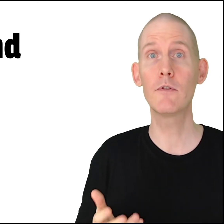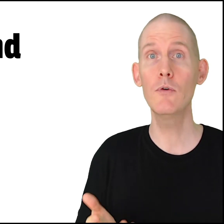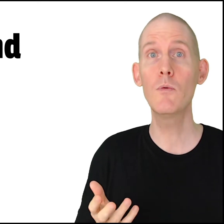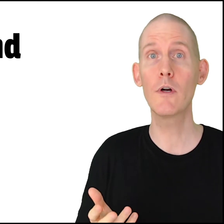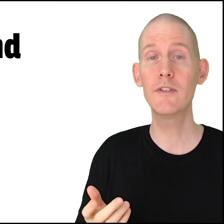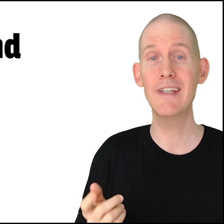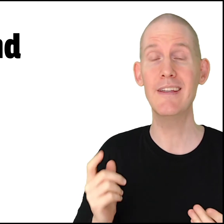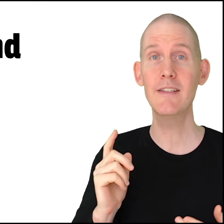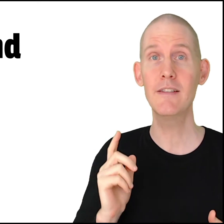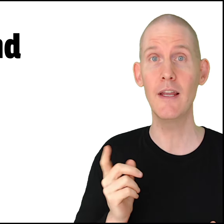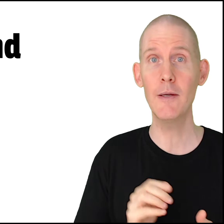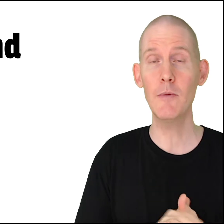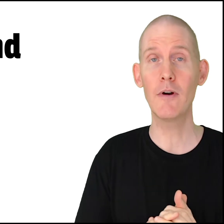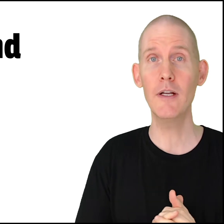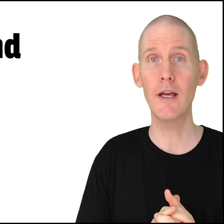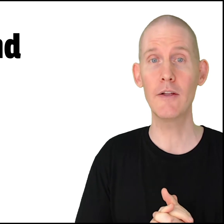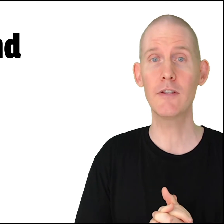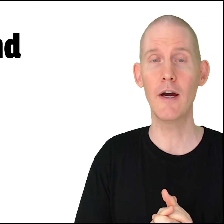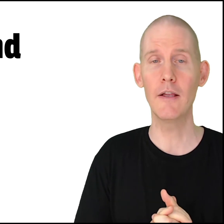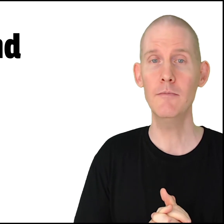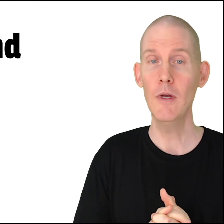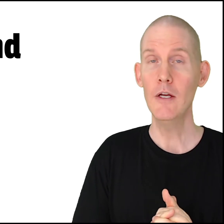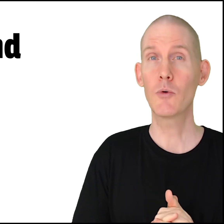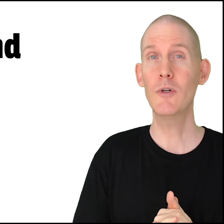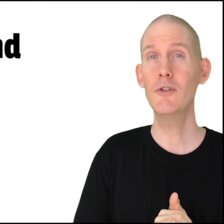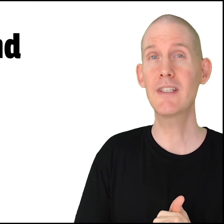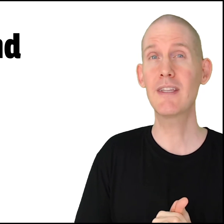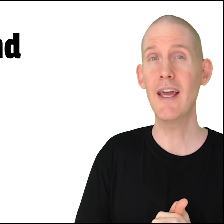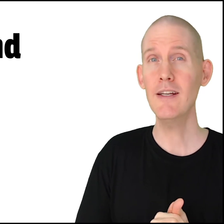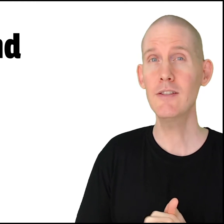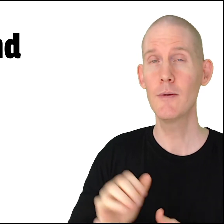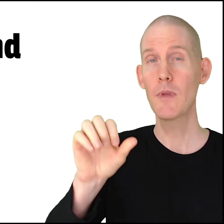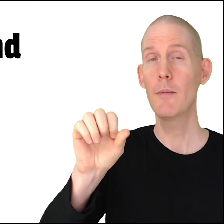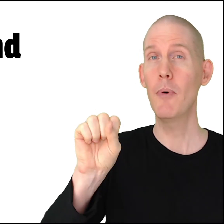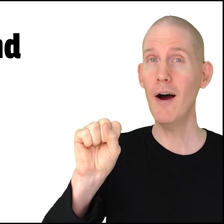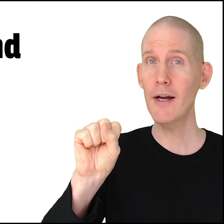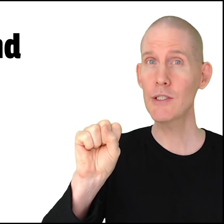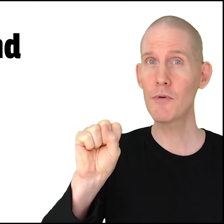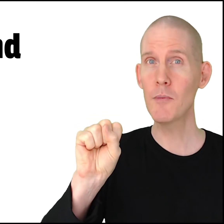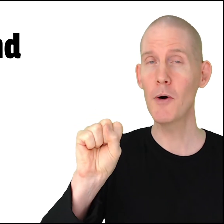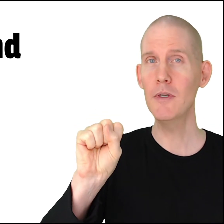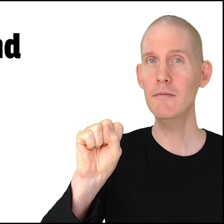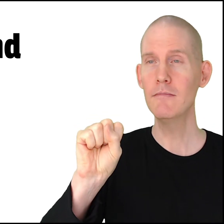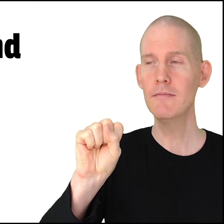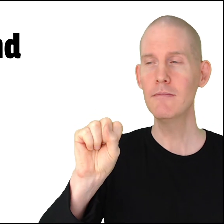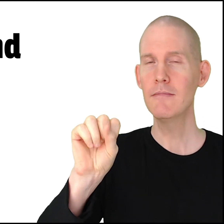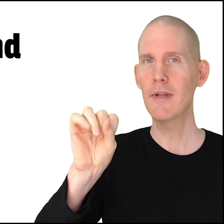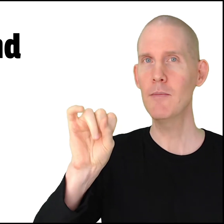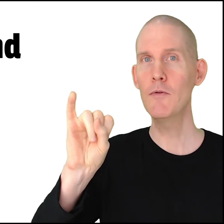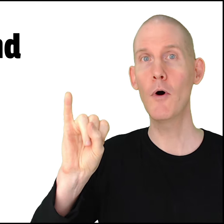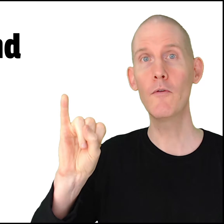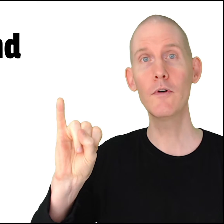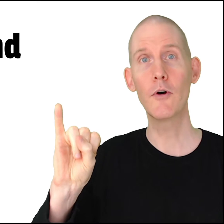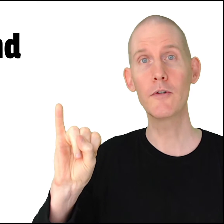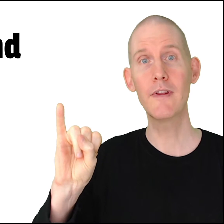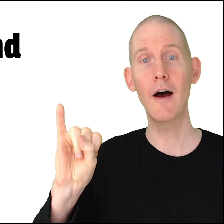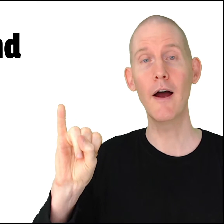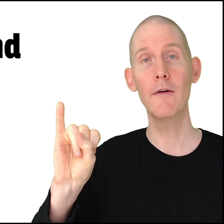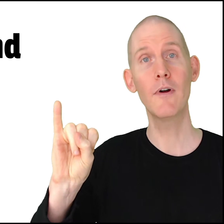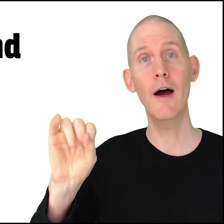two words in this name. All right, Ellis Island. So once you get to the S, pause for a moment, then move over and go to the I for